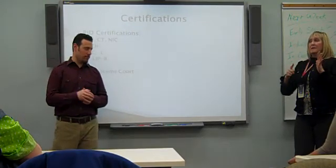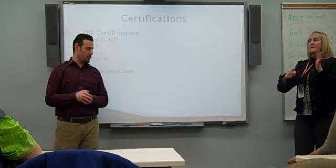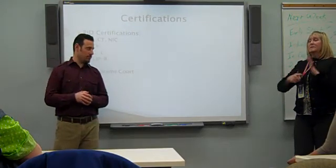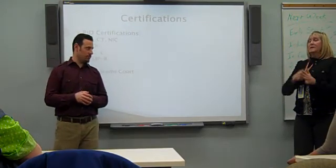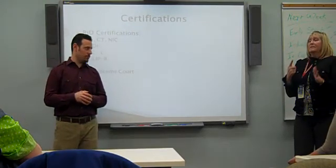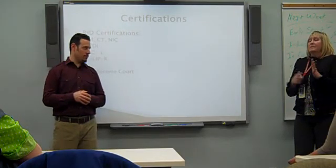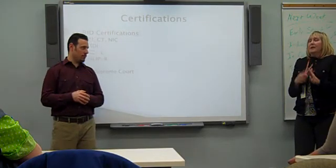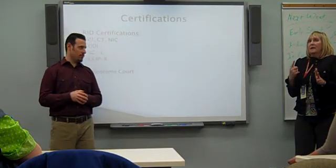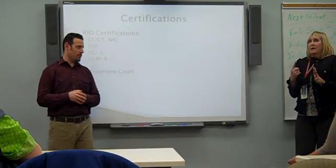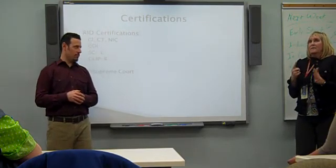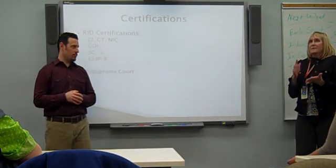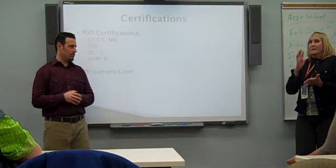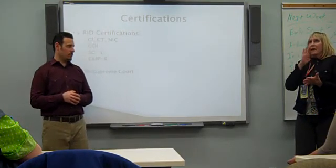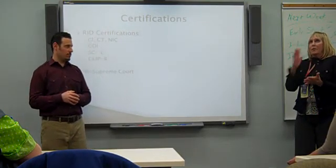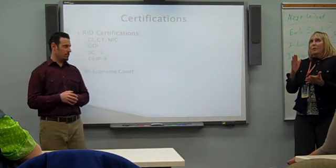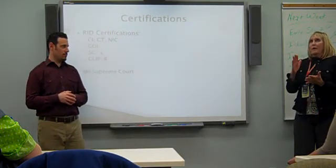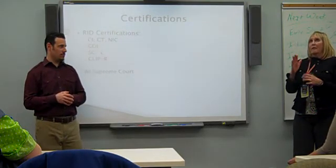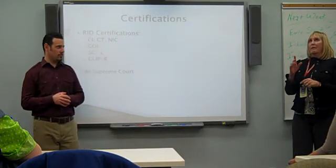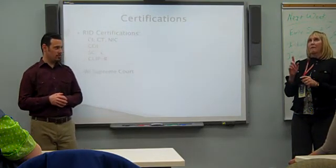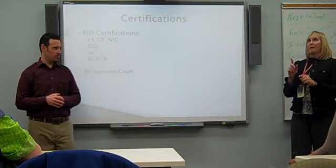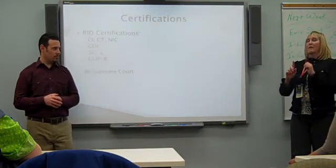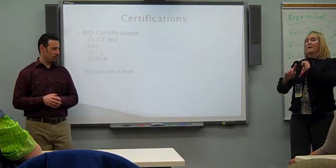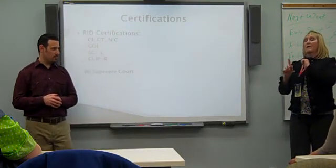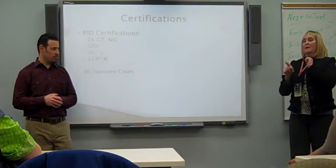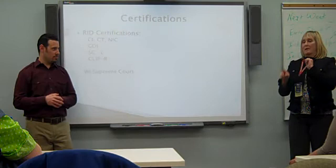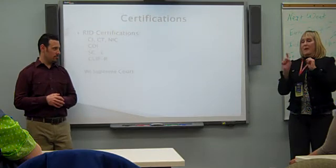It depends on their punishment.